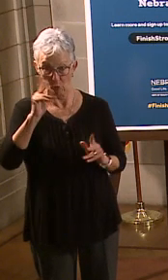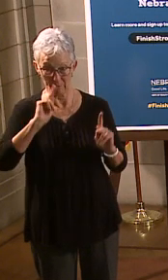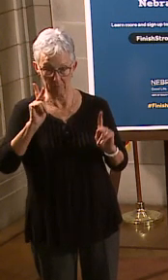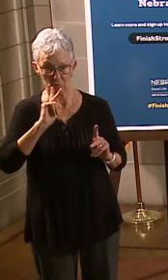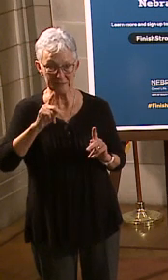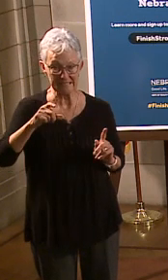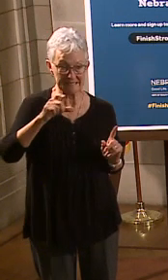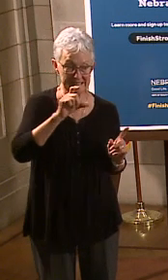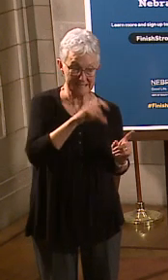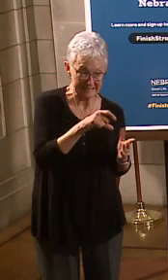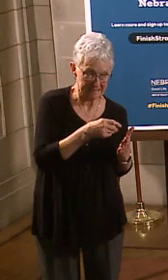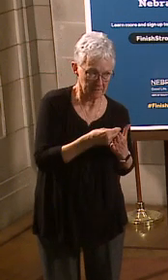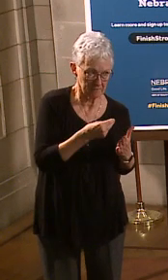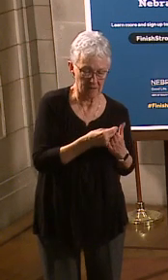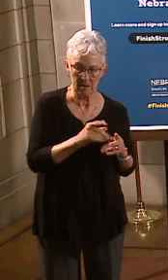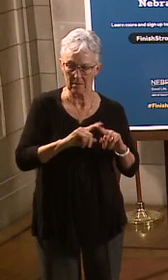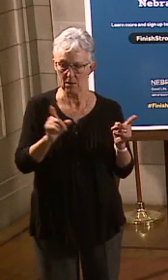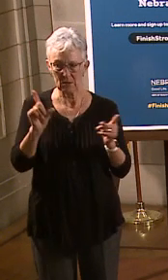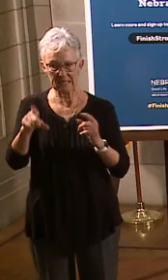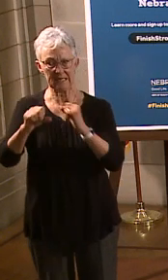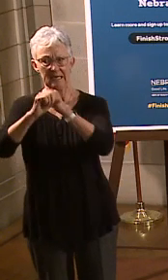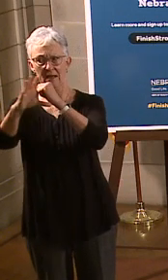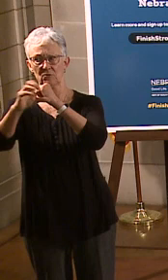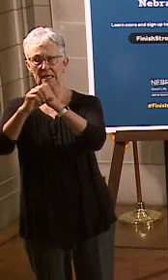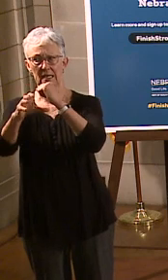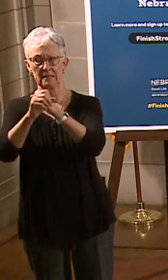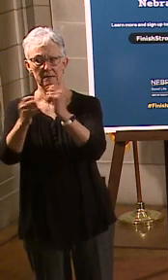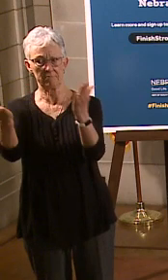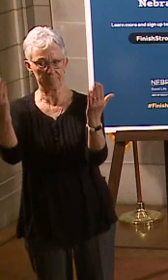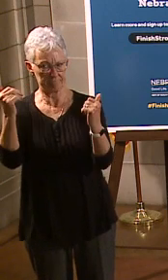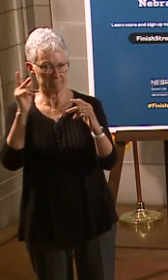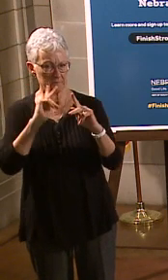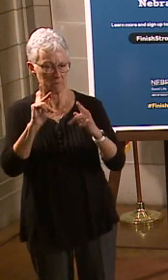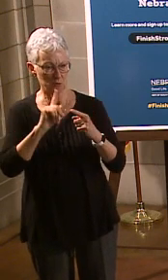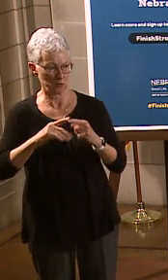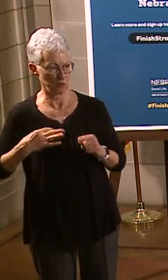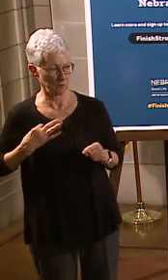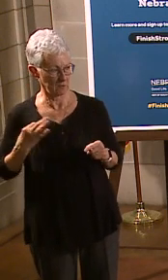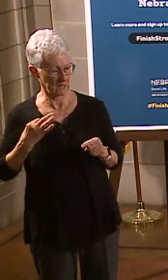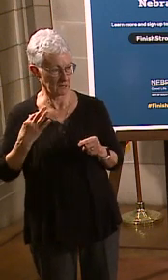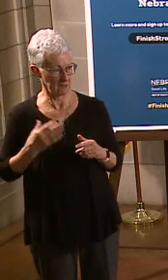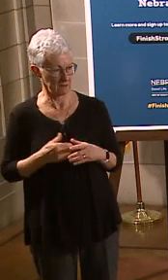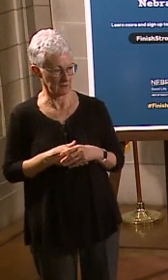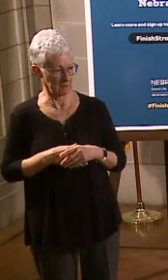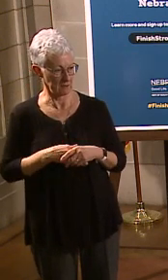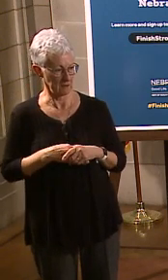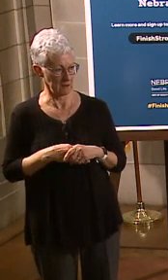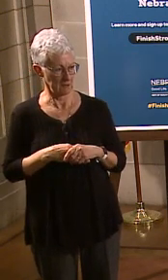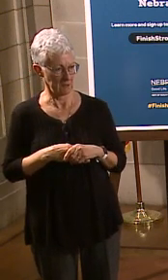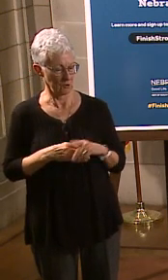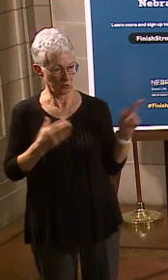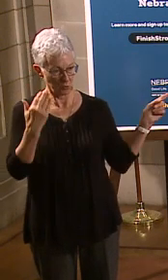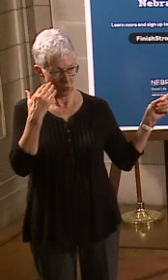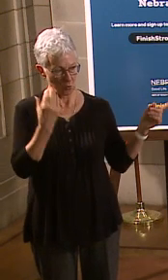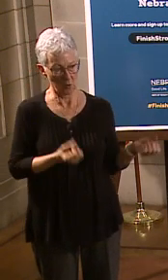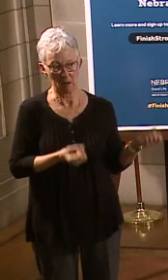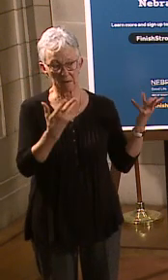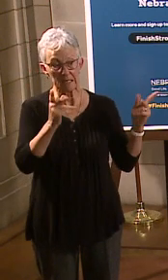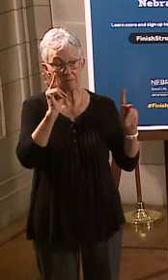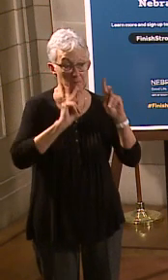get the word out. So whatever you can do to help us get the word out, please do so. You know how many individuals that is?